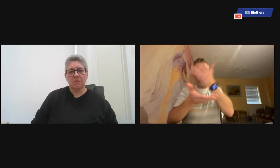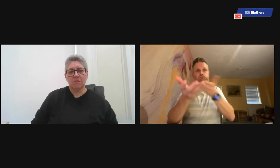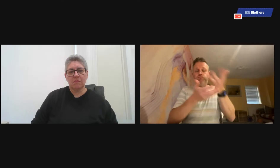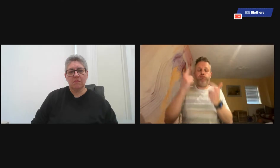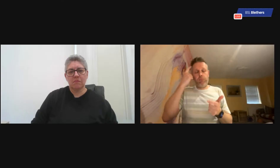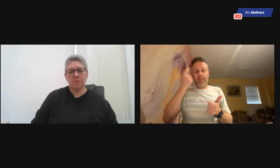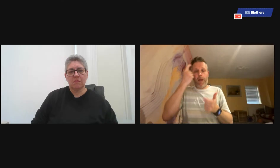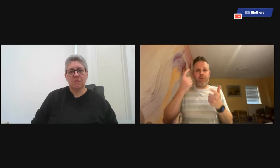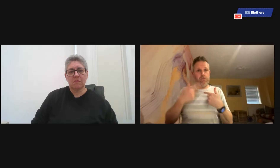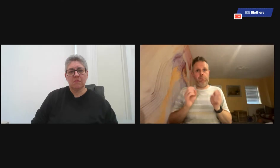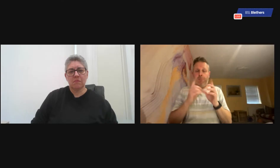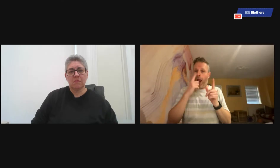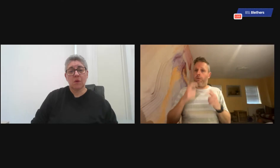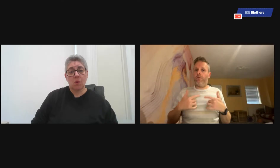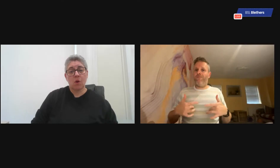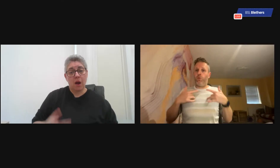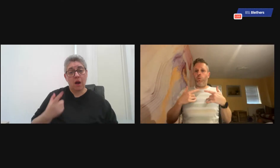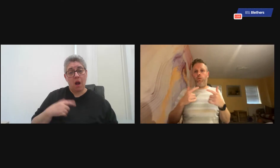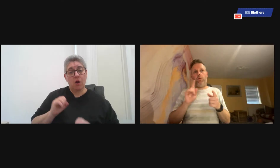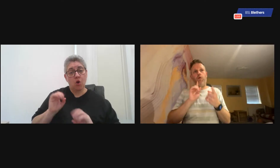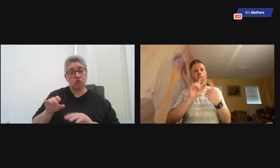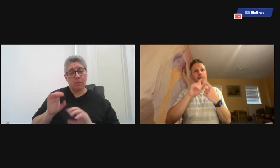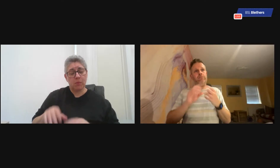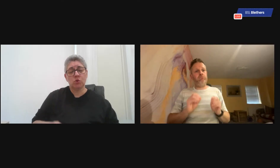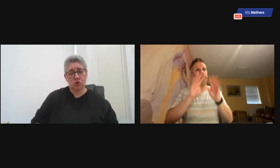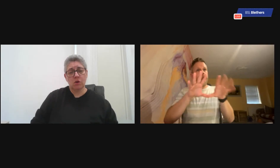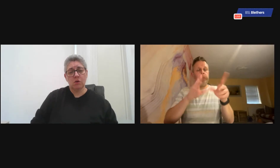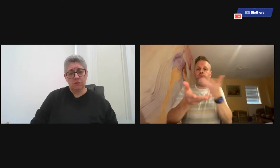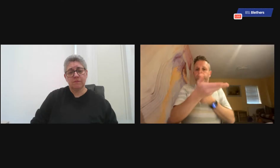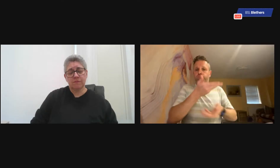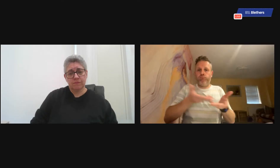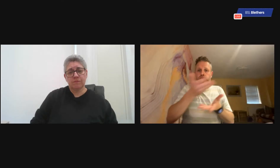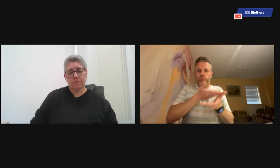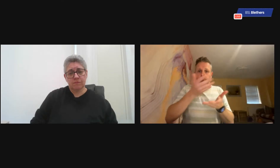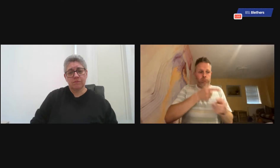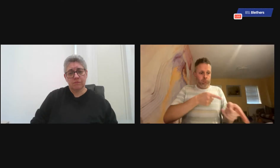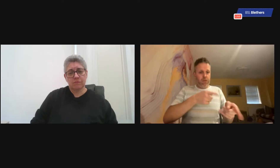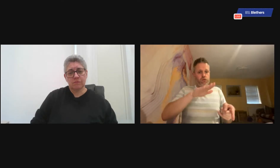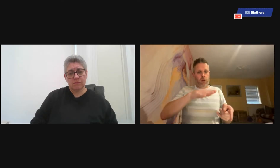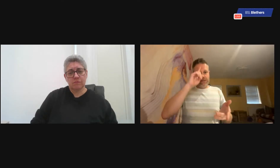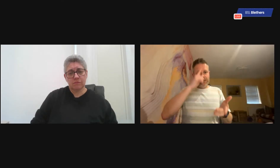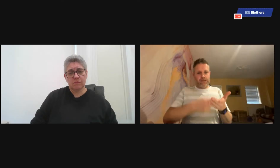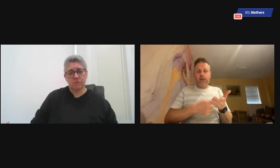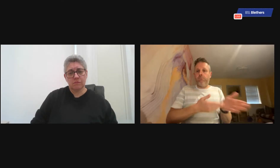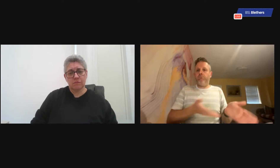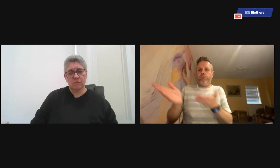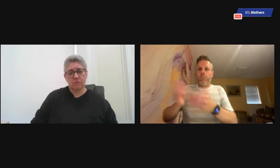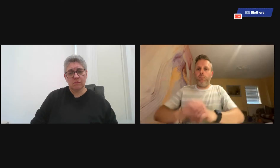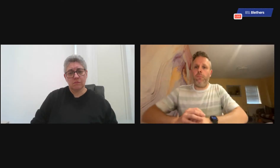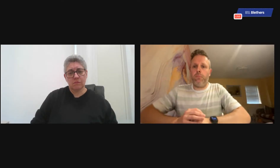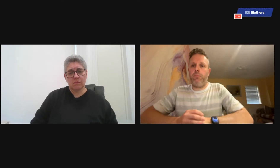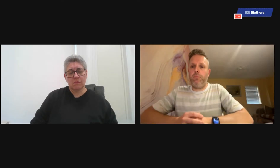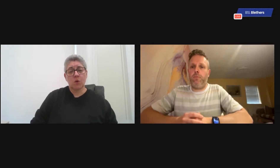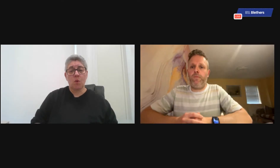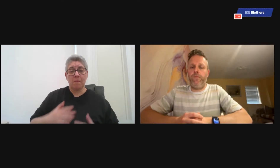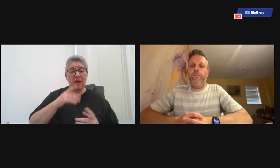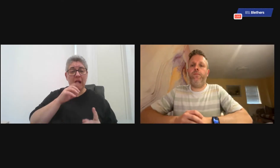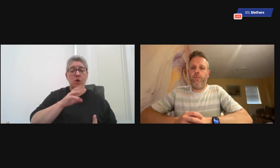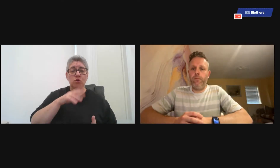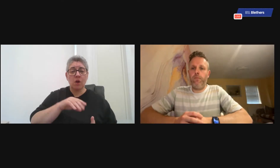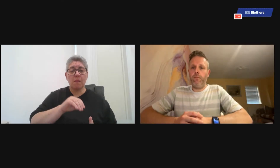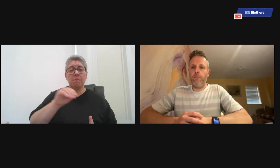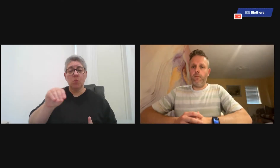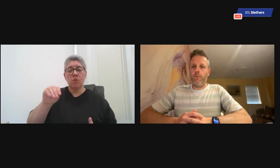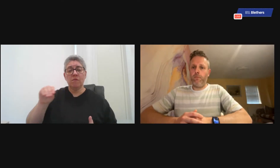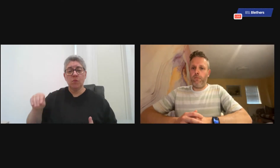if the child was local to my area, then it means I can pop in and speak to the teachers, for example. It's different if the school was further